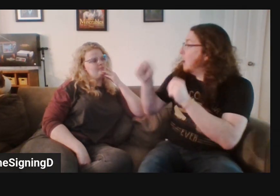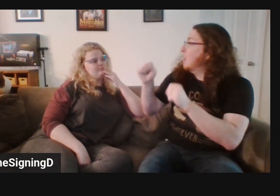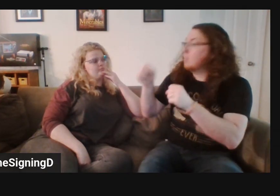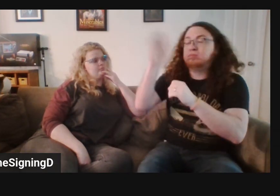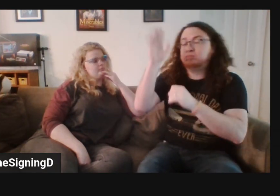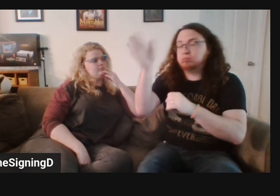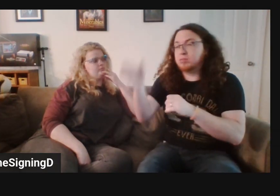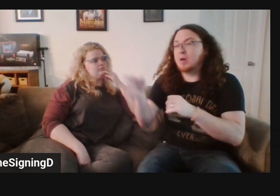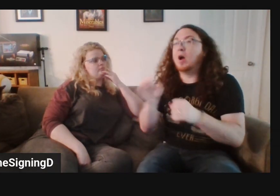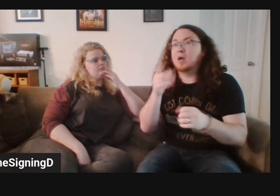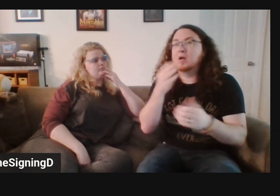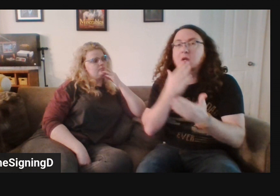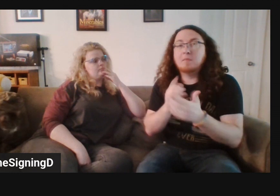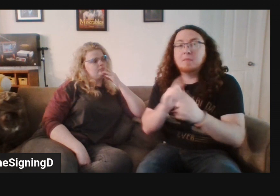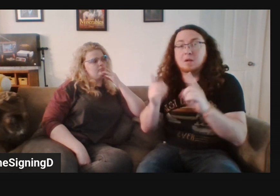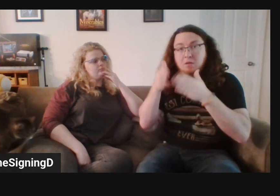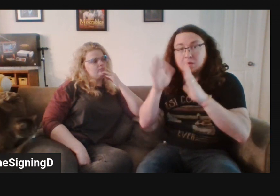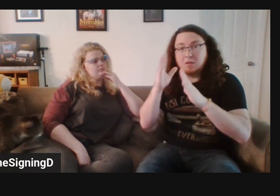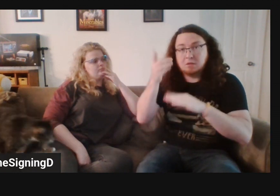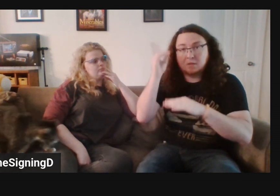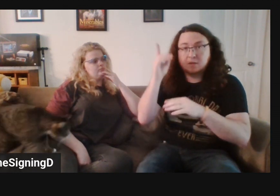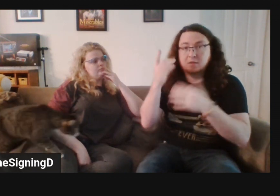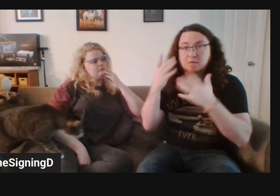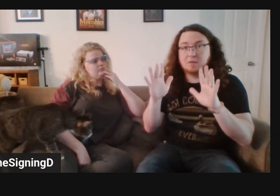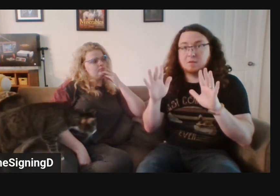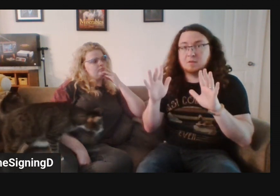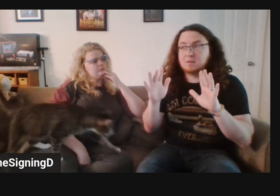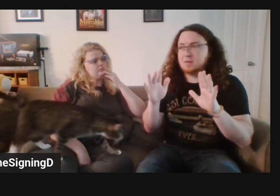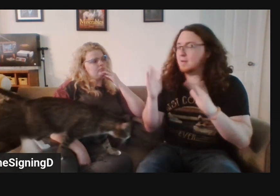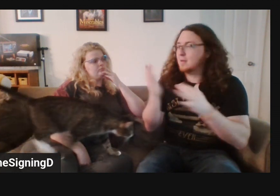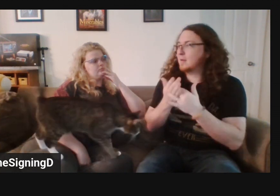talk about Eowyn. Okay, good. But let's let Derek finish since you were interrupted.